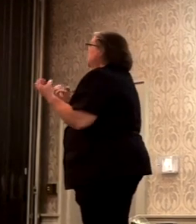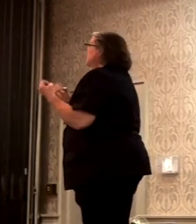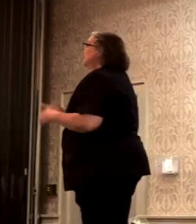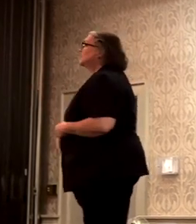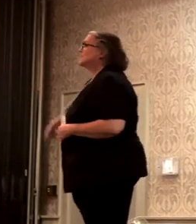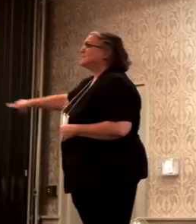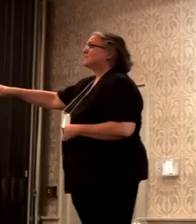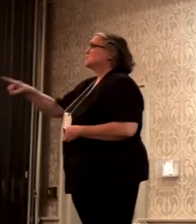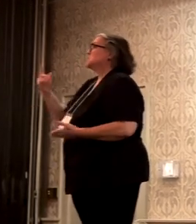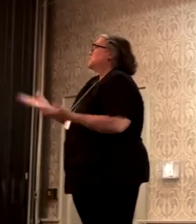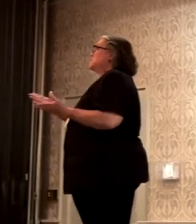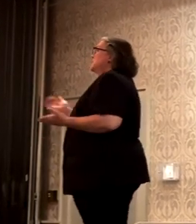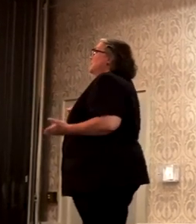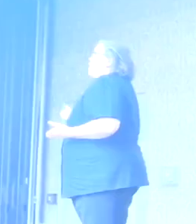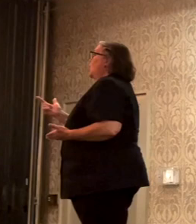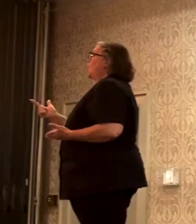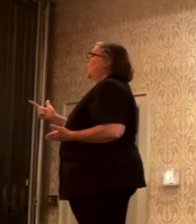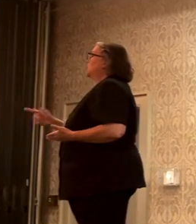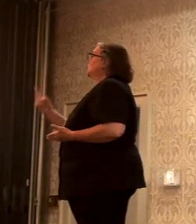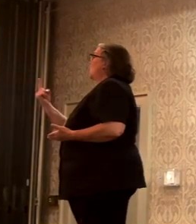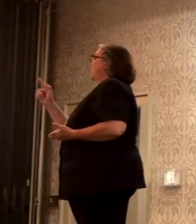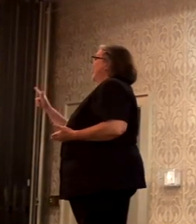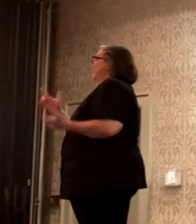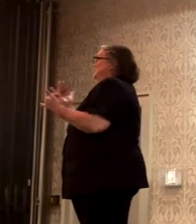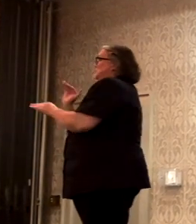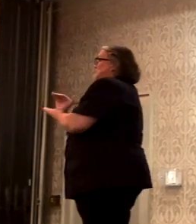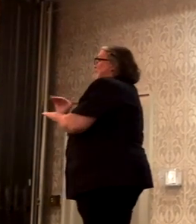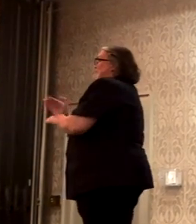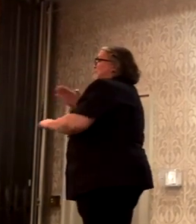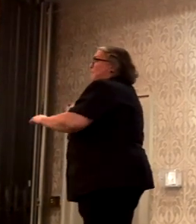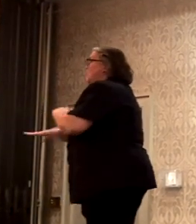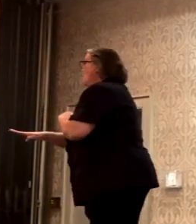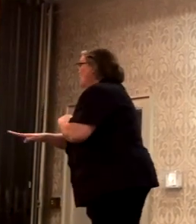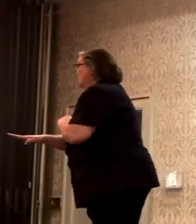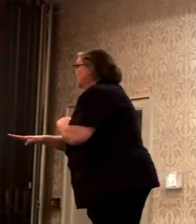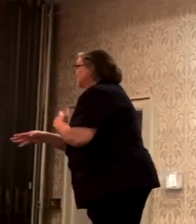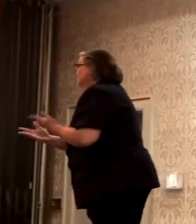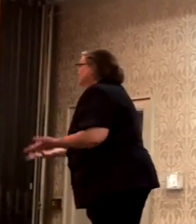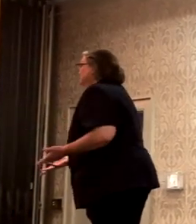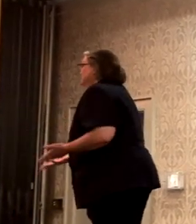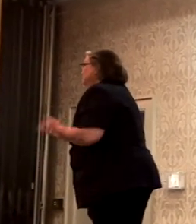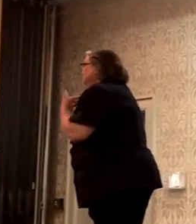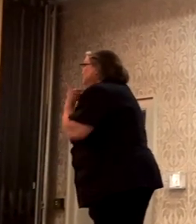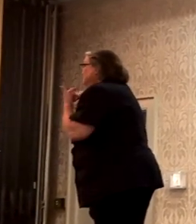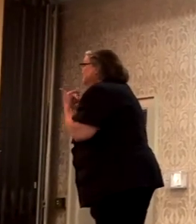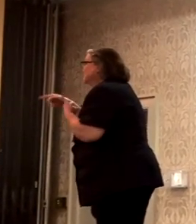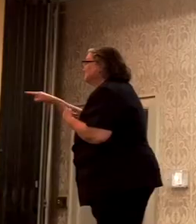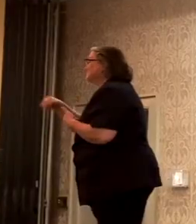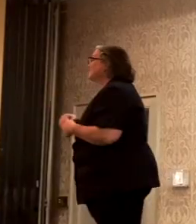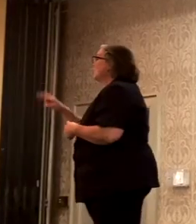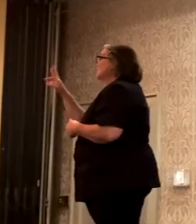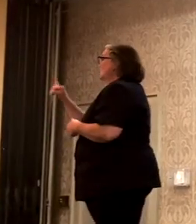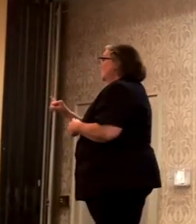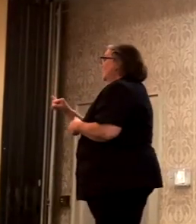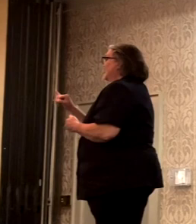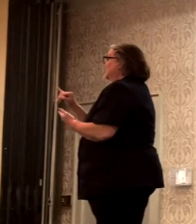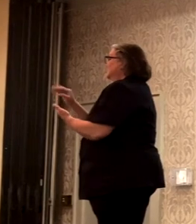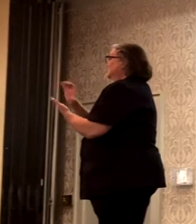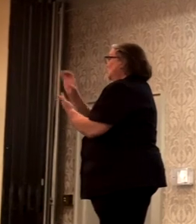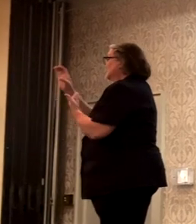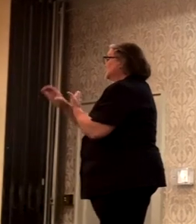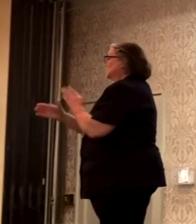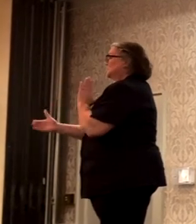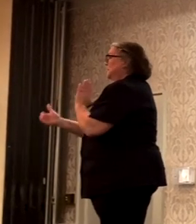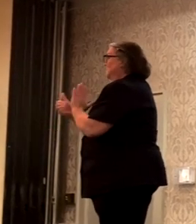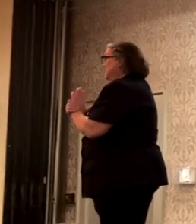and probably all of the 1Ls here this evening were even born, the Rhode Island Constitution was